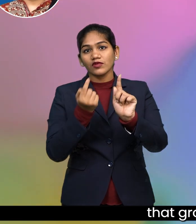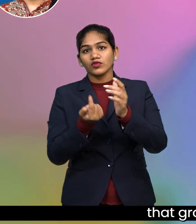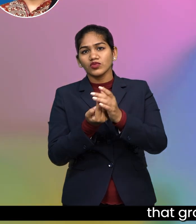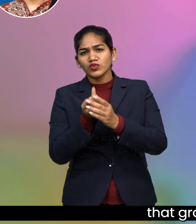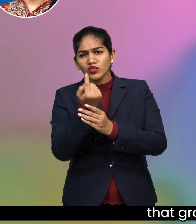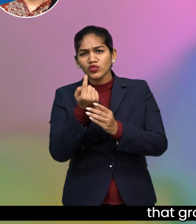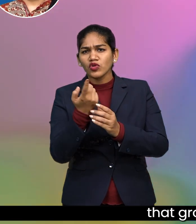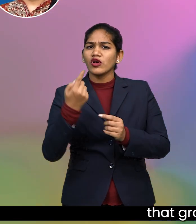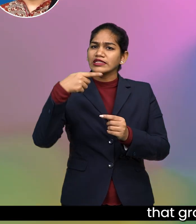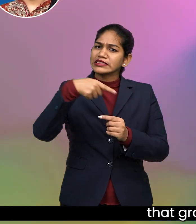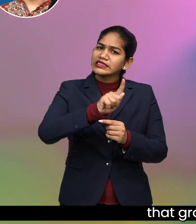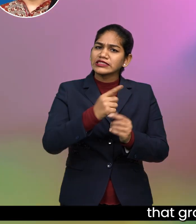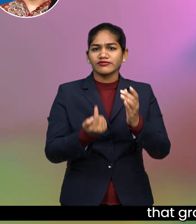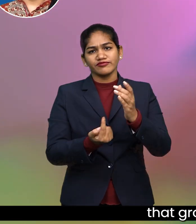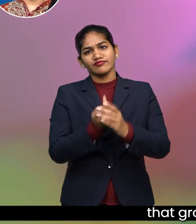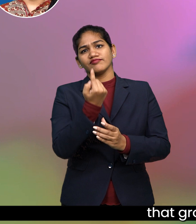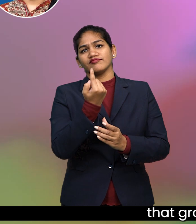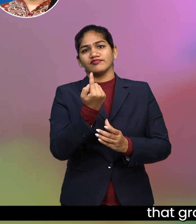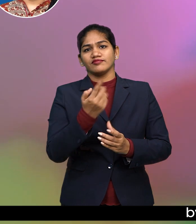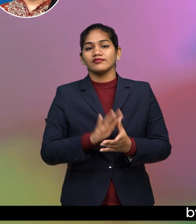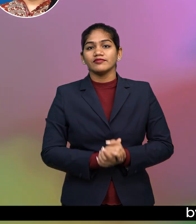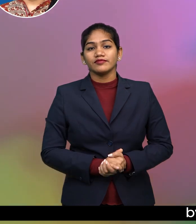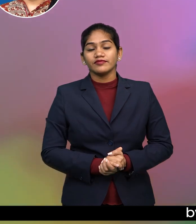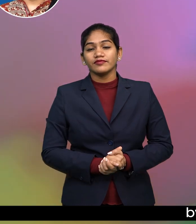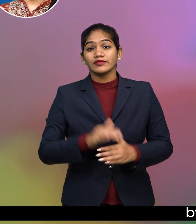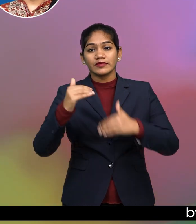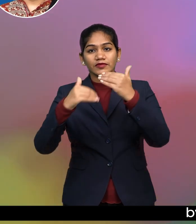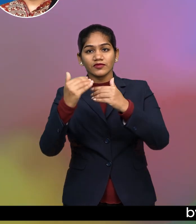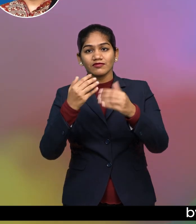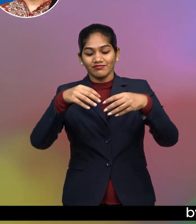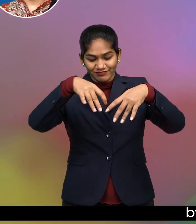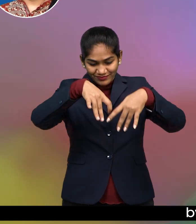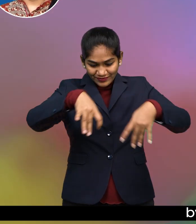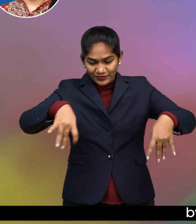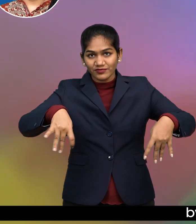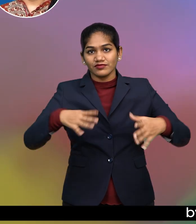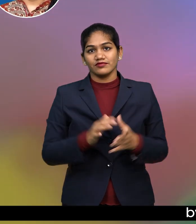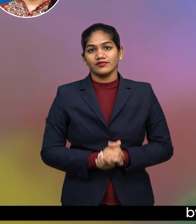an individual plant by developing roots.